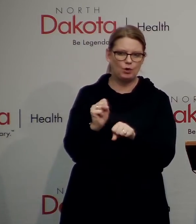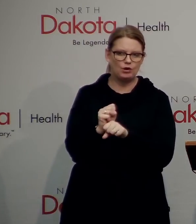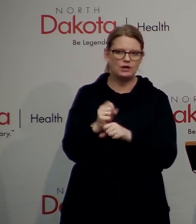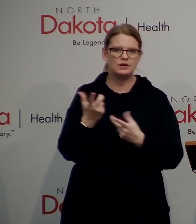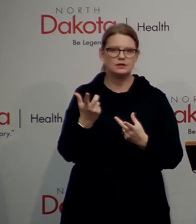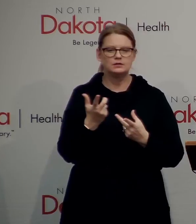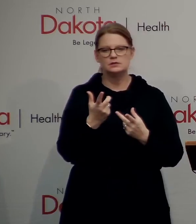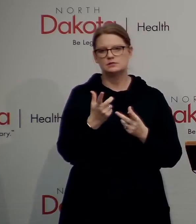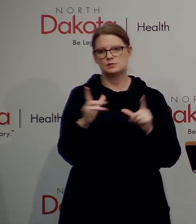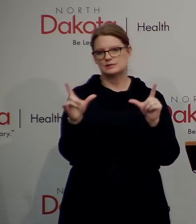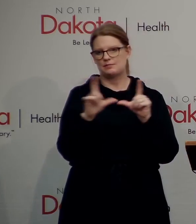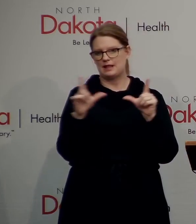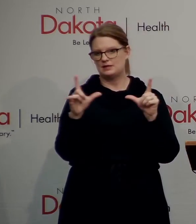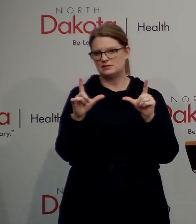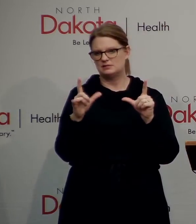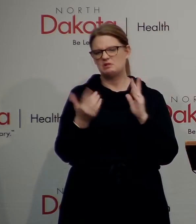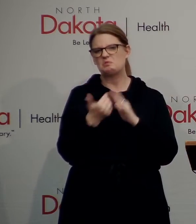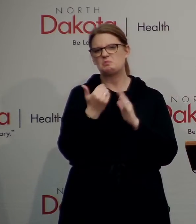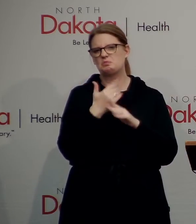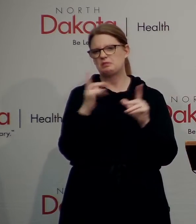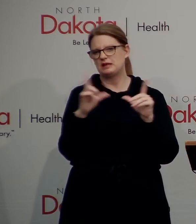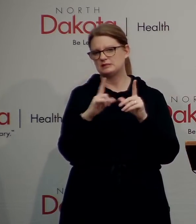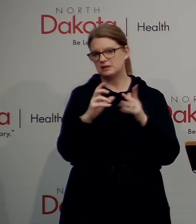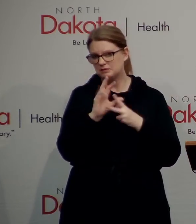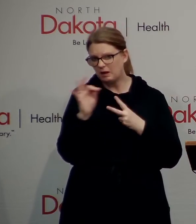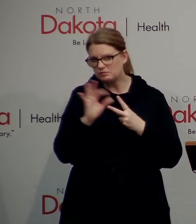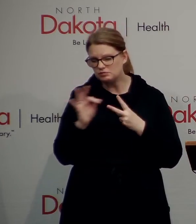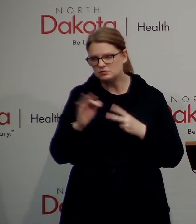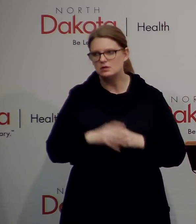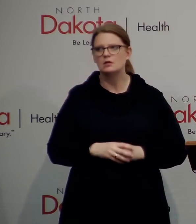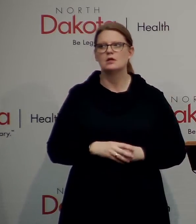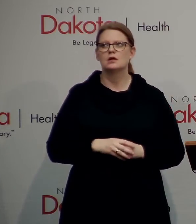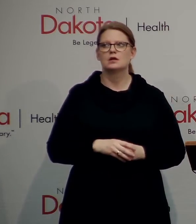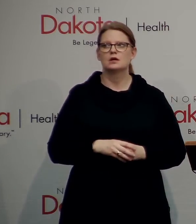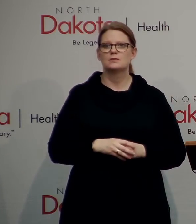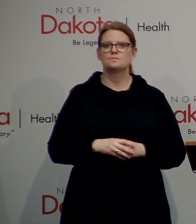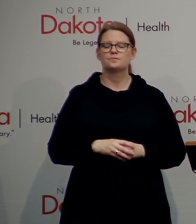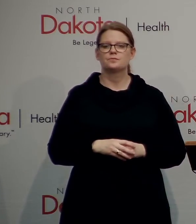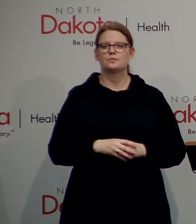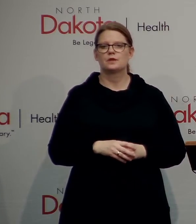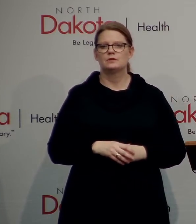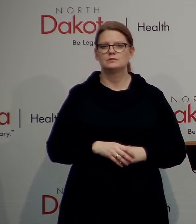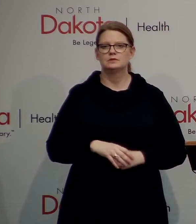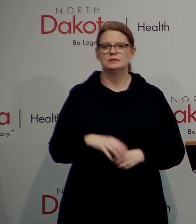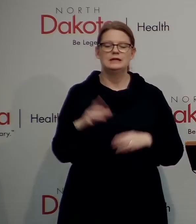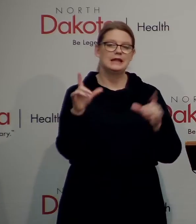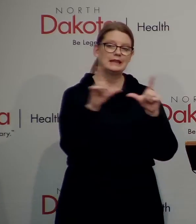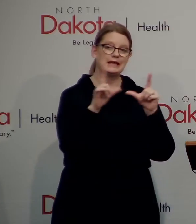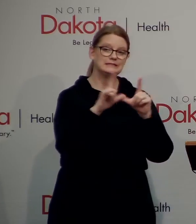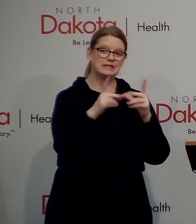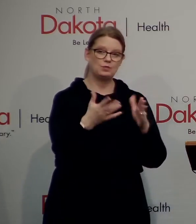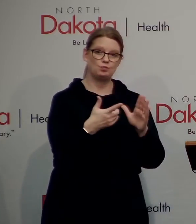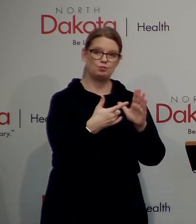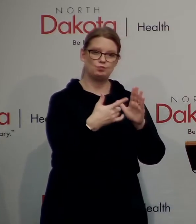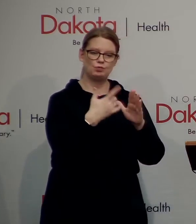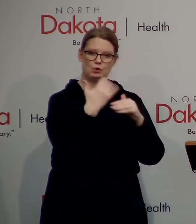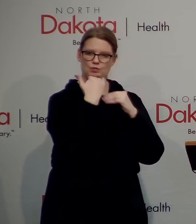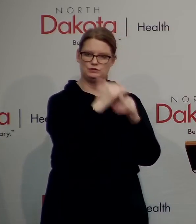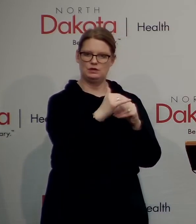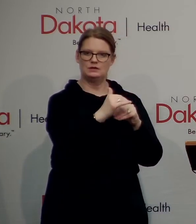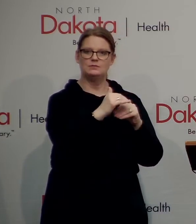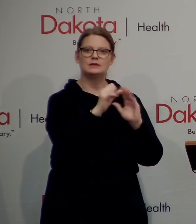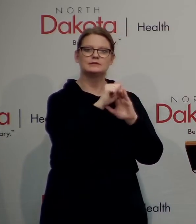some relicensing options? We also know that we've got licensing restrictions by state relative